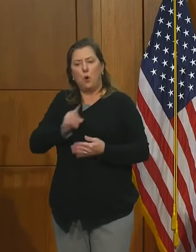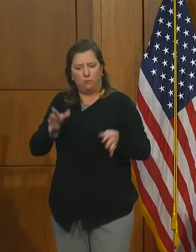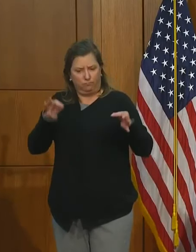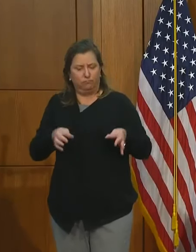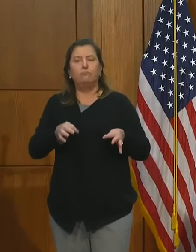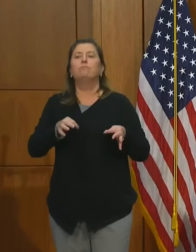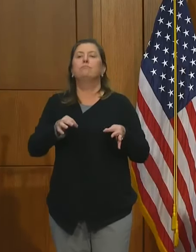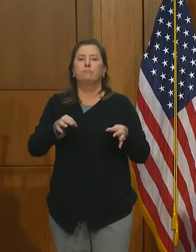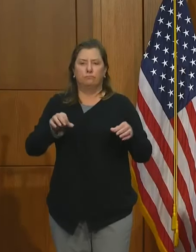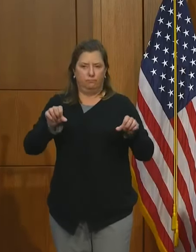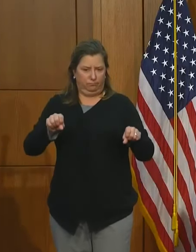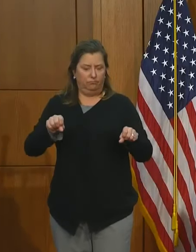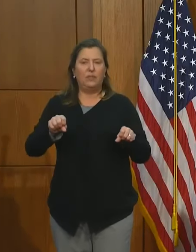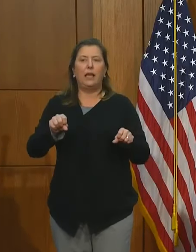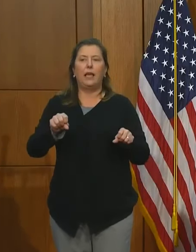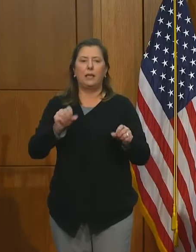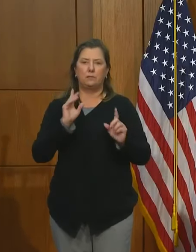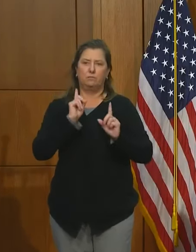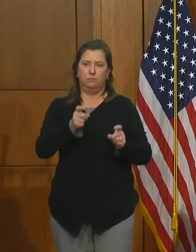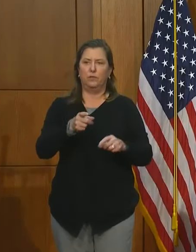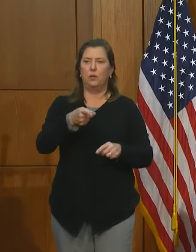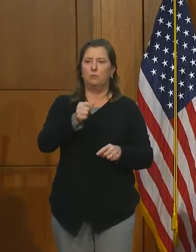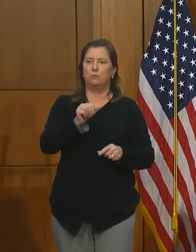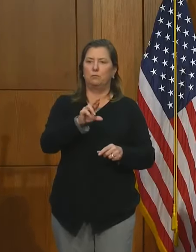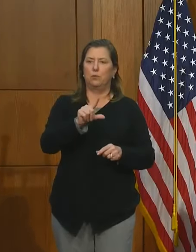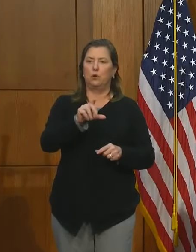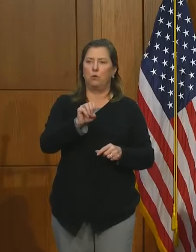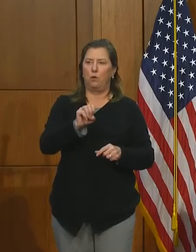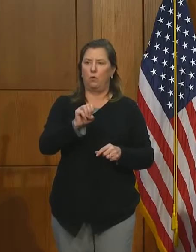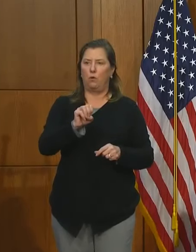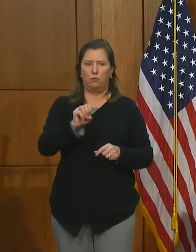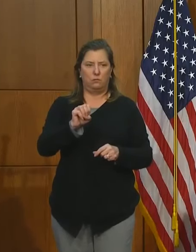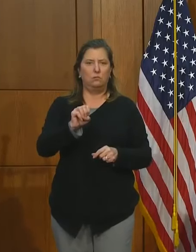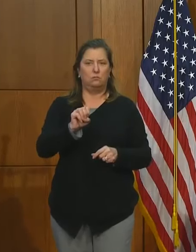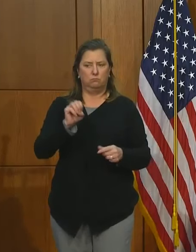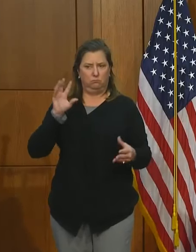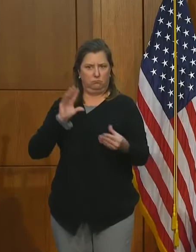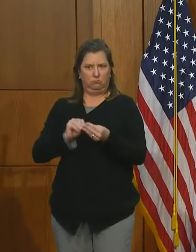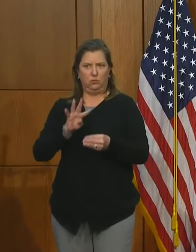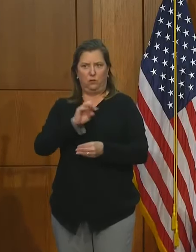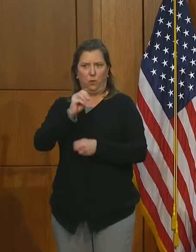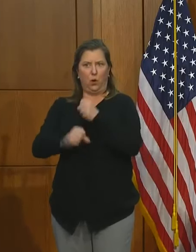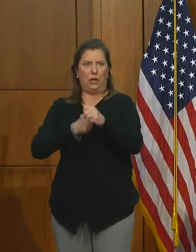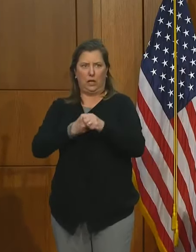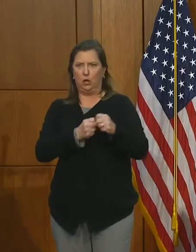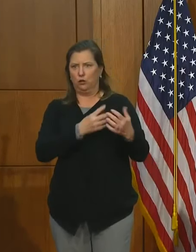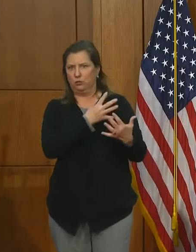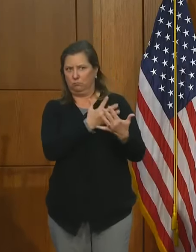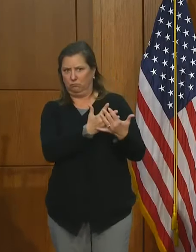parole and granted his parole of 40 years of serving his sentence.